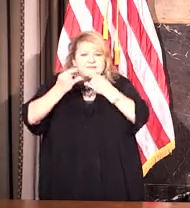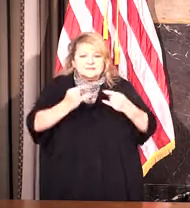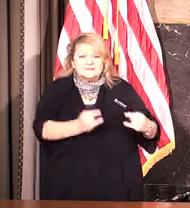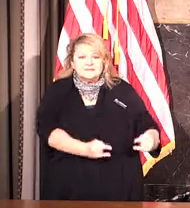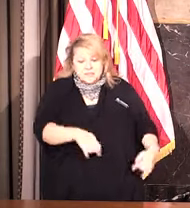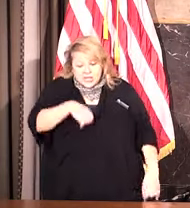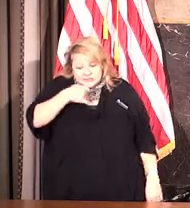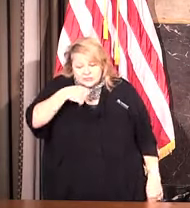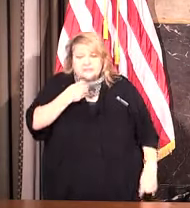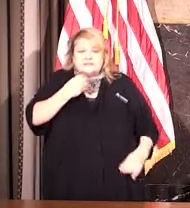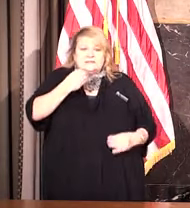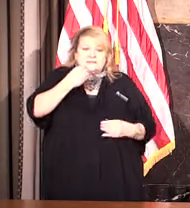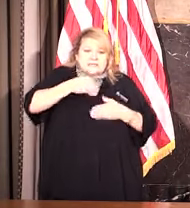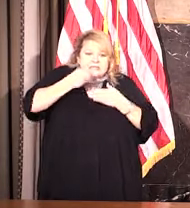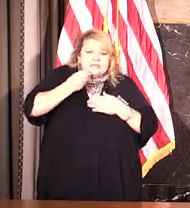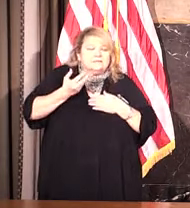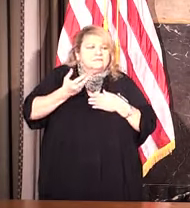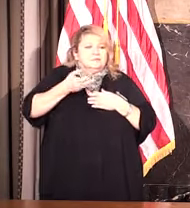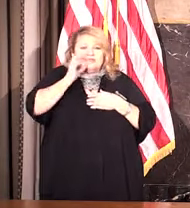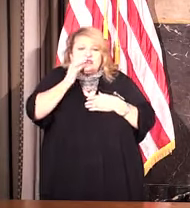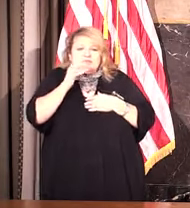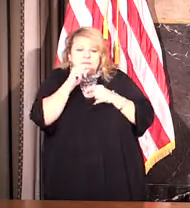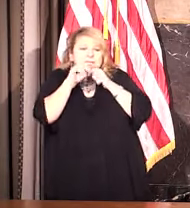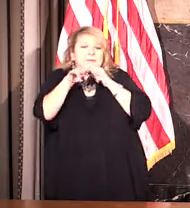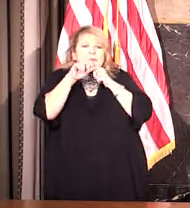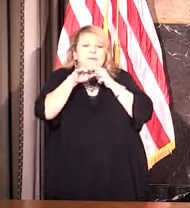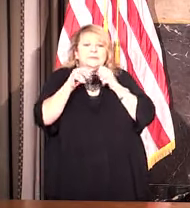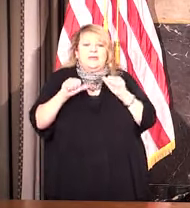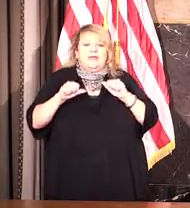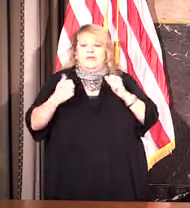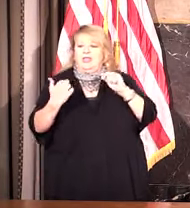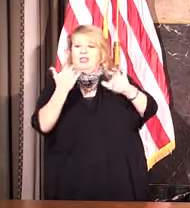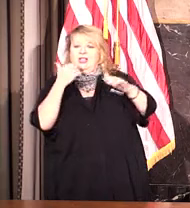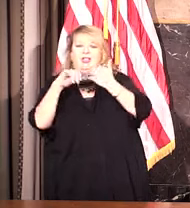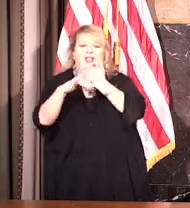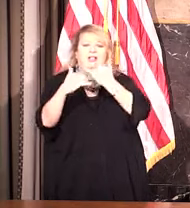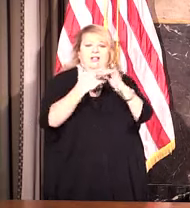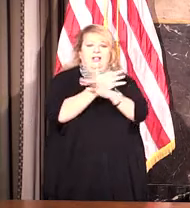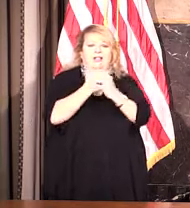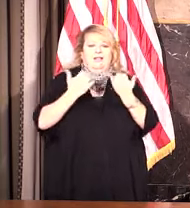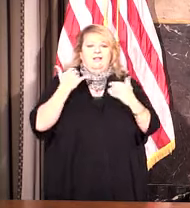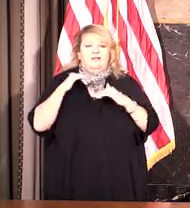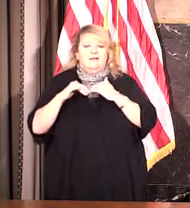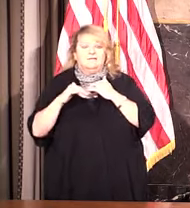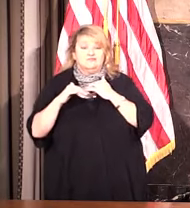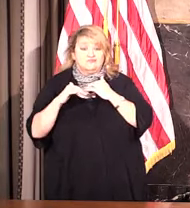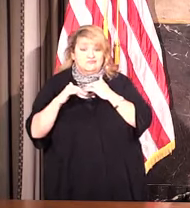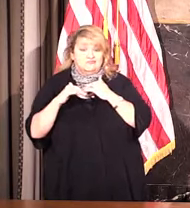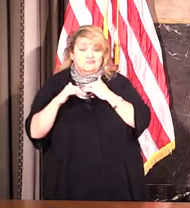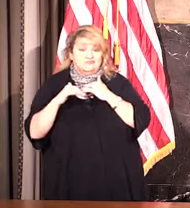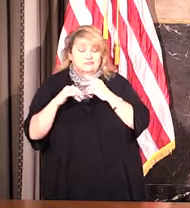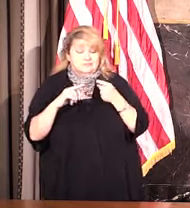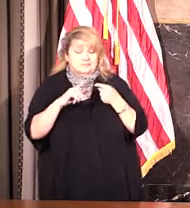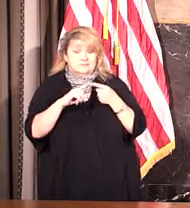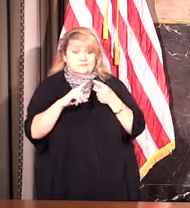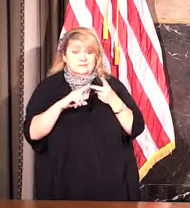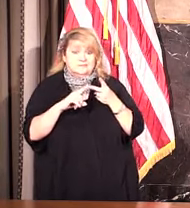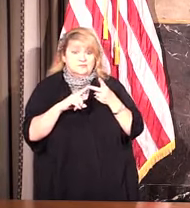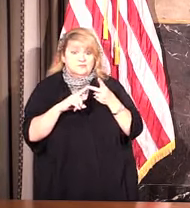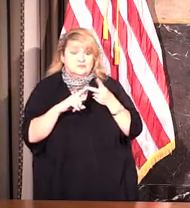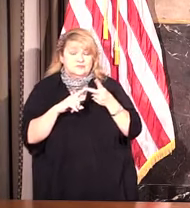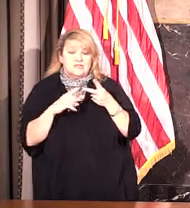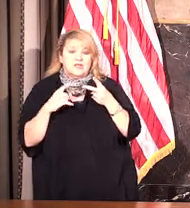time. And that's the science behind that. The other part of it is temporally where we find ourselves